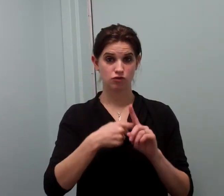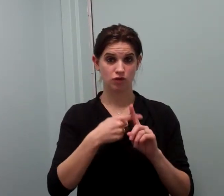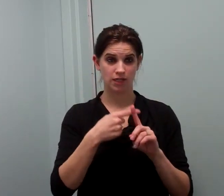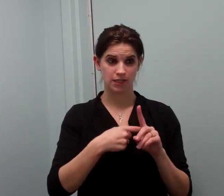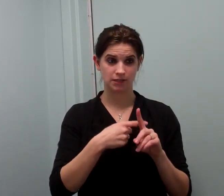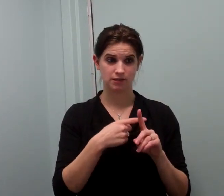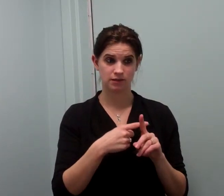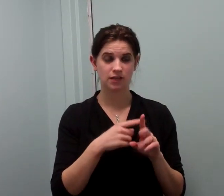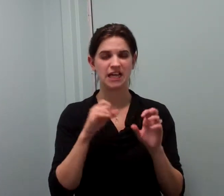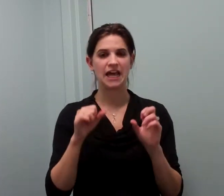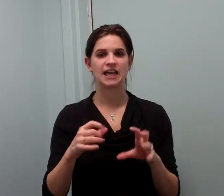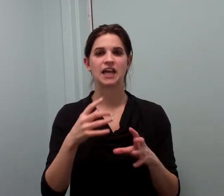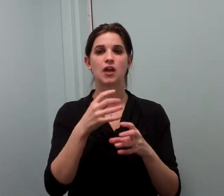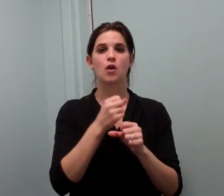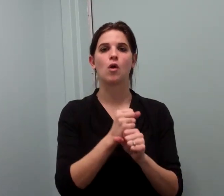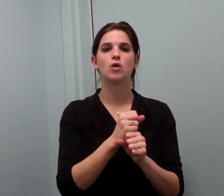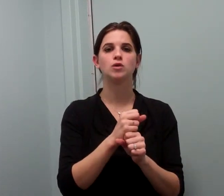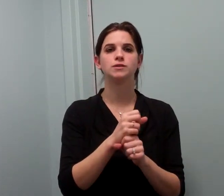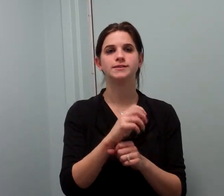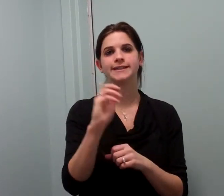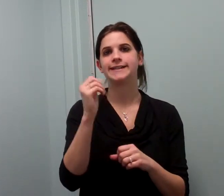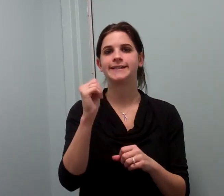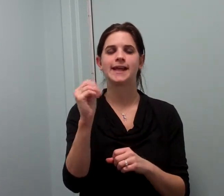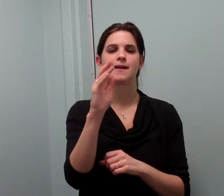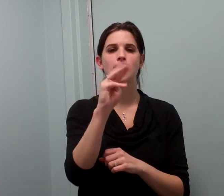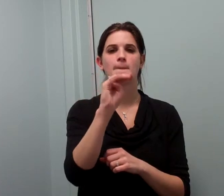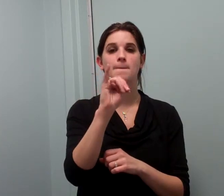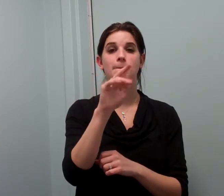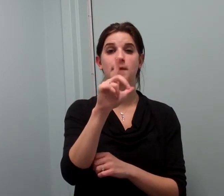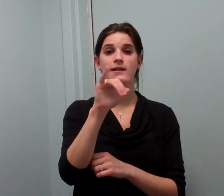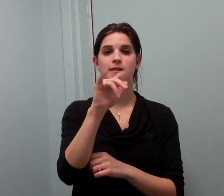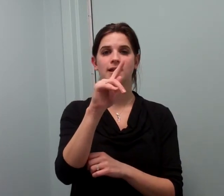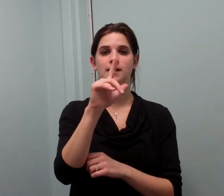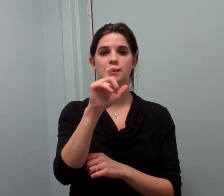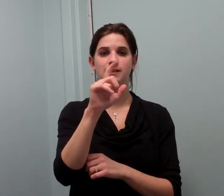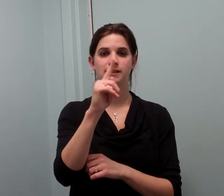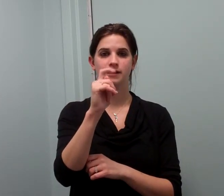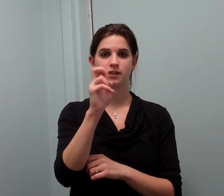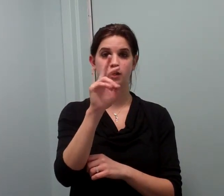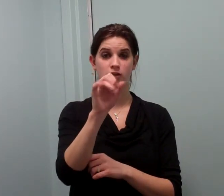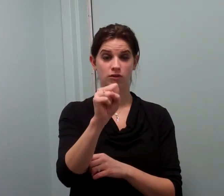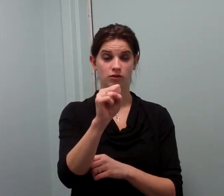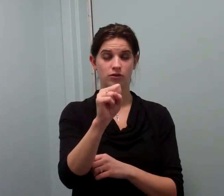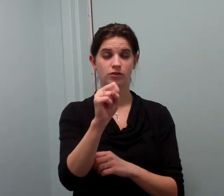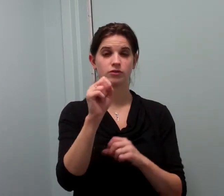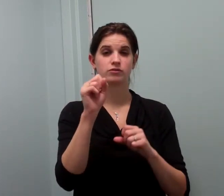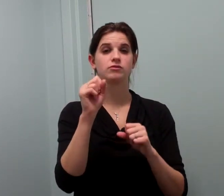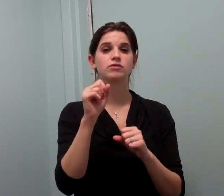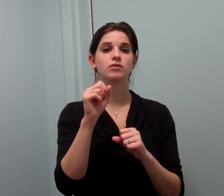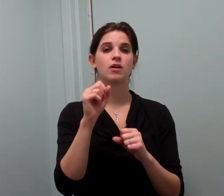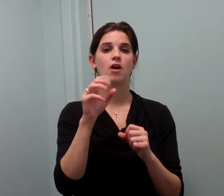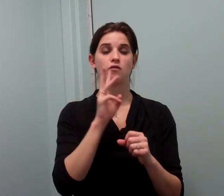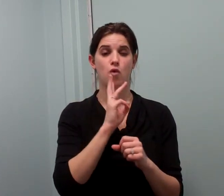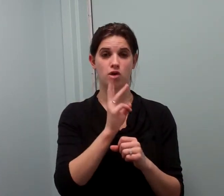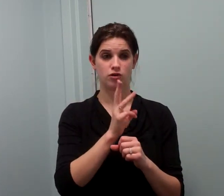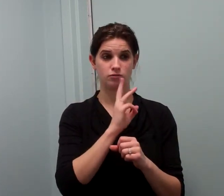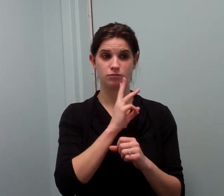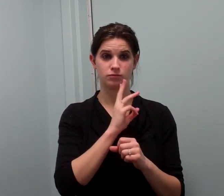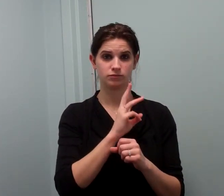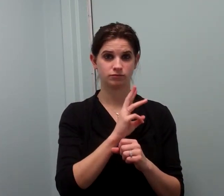10 milliliters of water. At 80 degrees, this box will hold 10 milliliters of water. Now, and I measure,